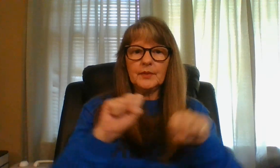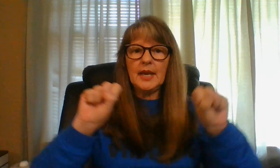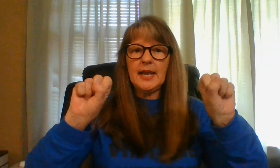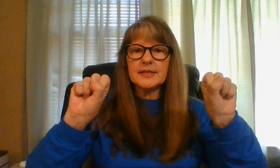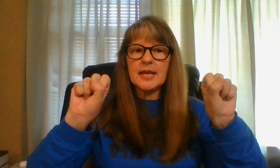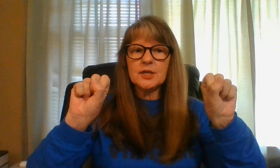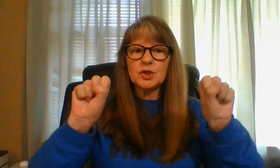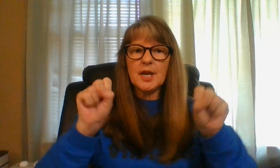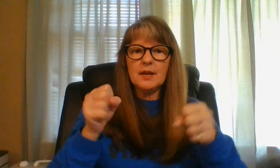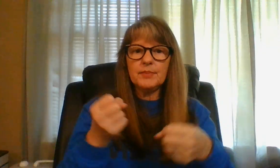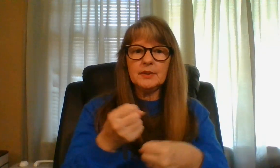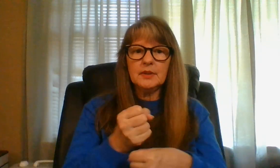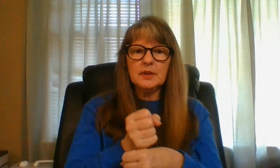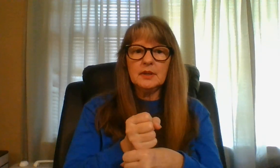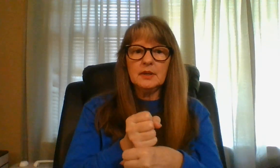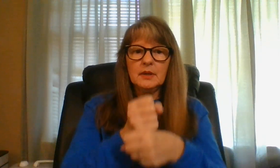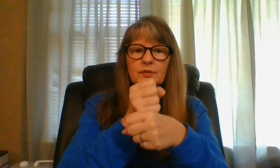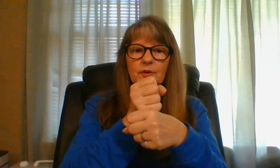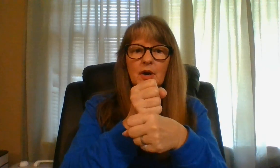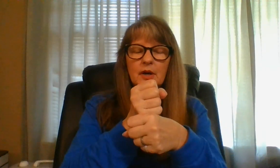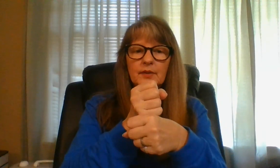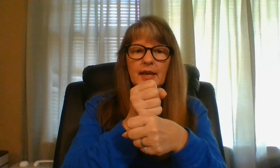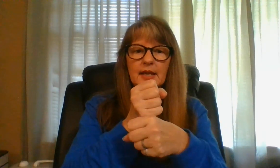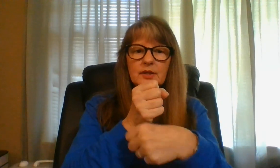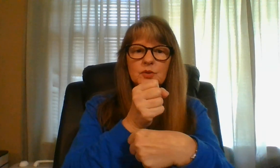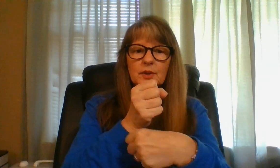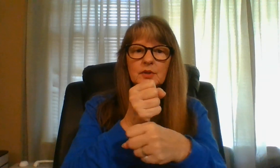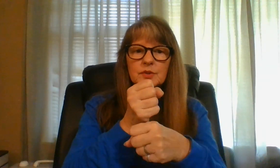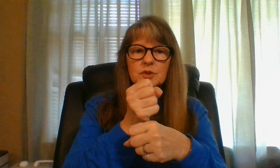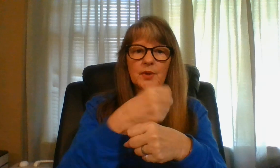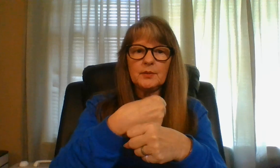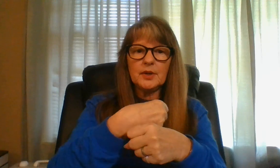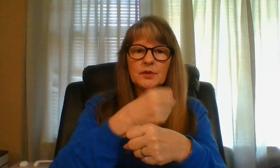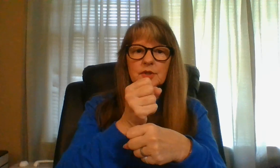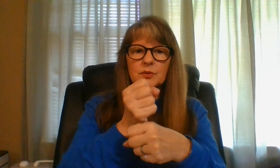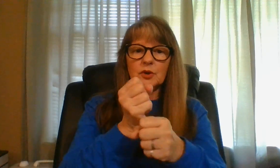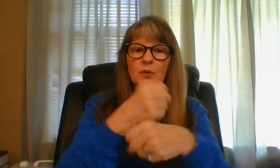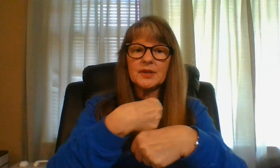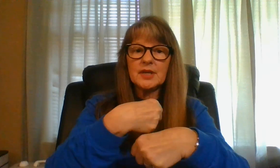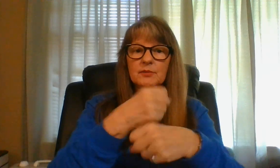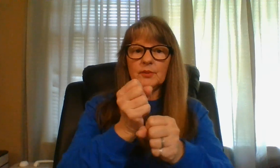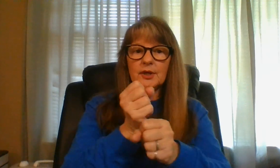An S hand shape. They're on the hands. One goes this way, one goes this. They're going the same direction.